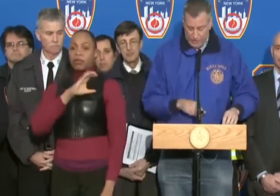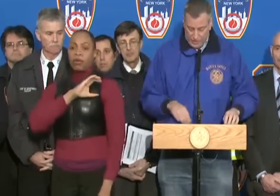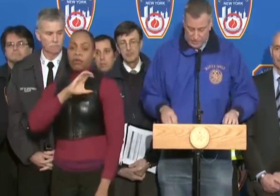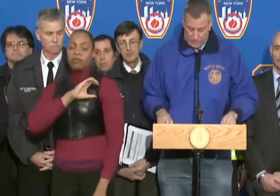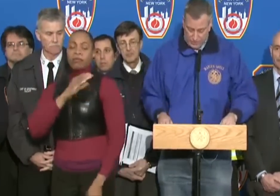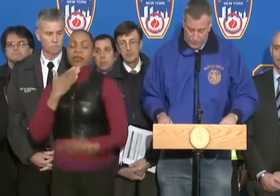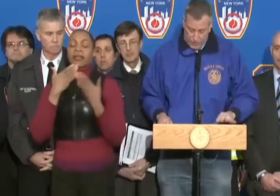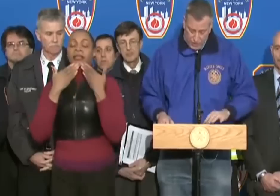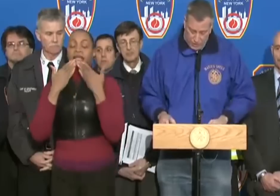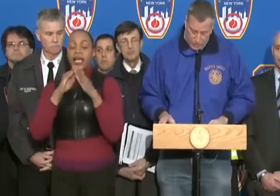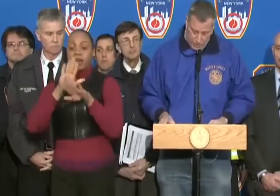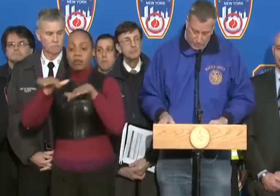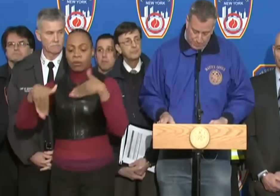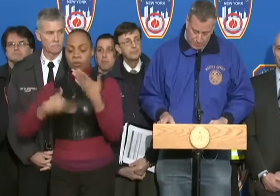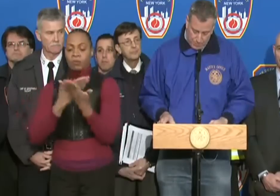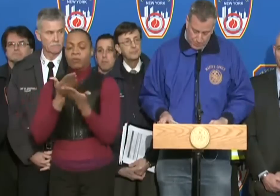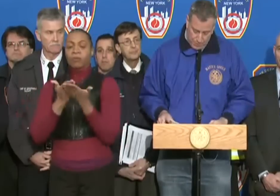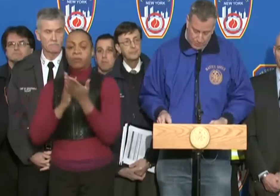for joining us.